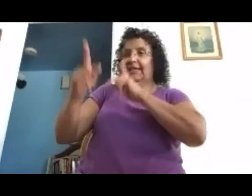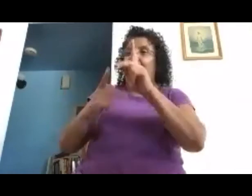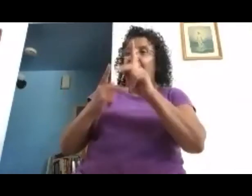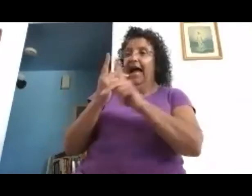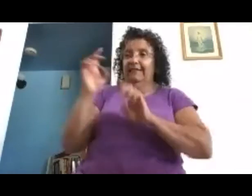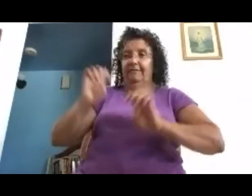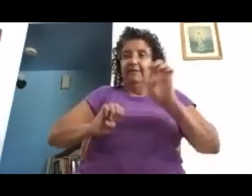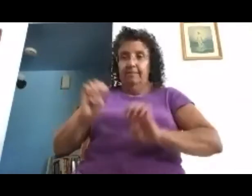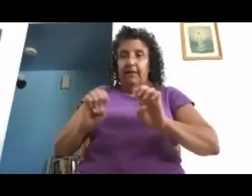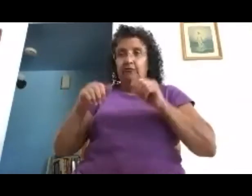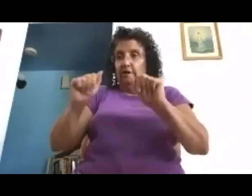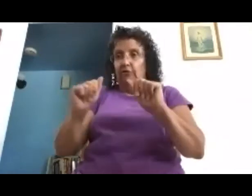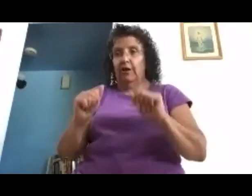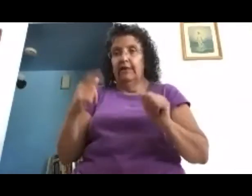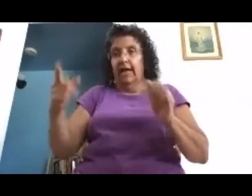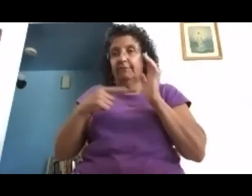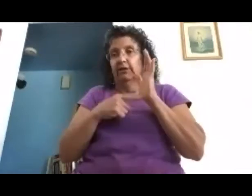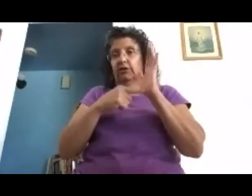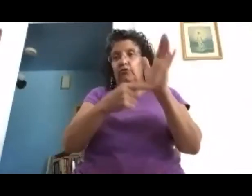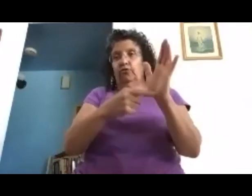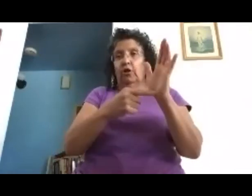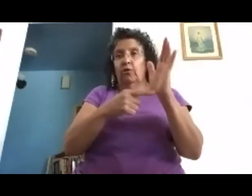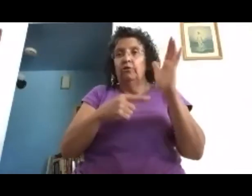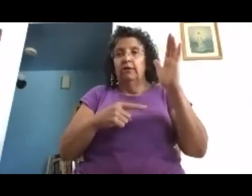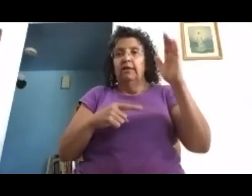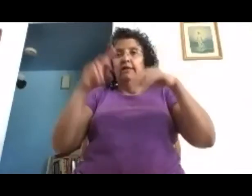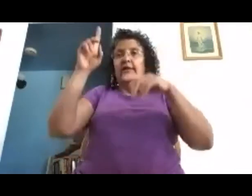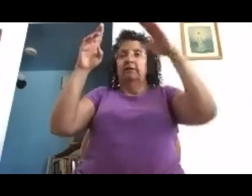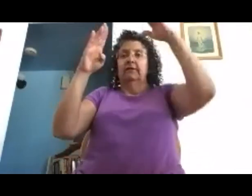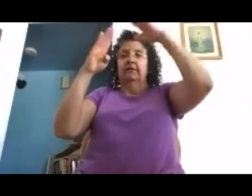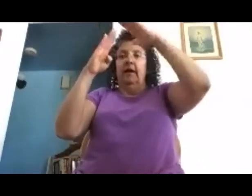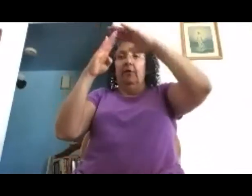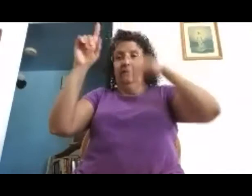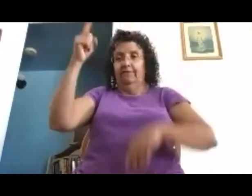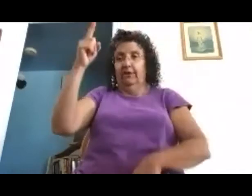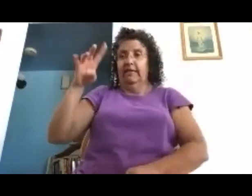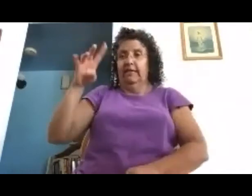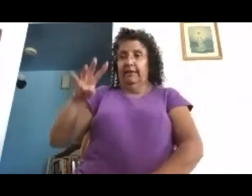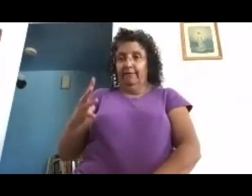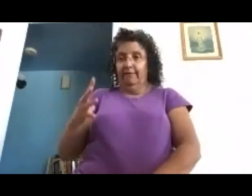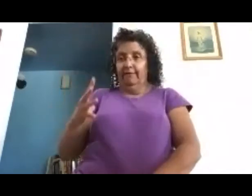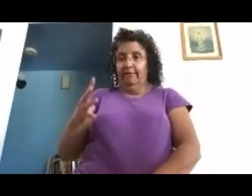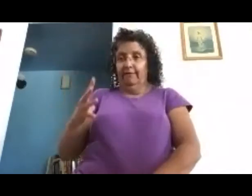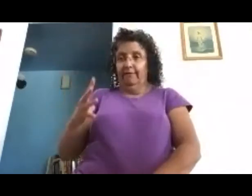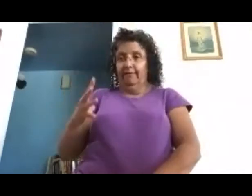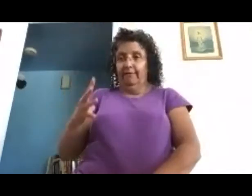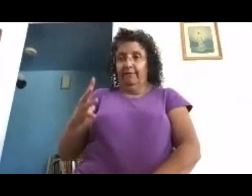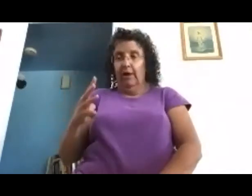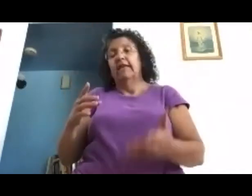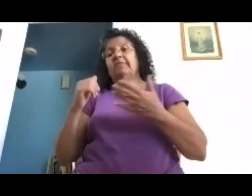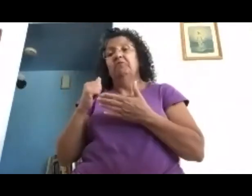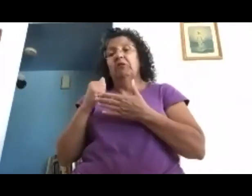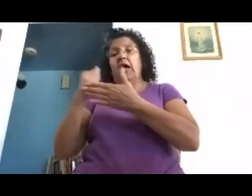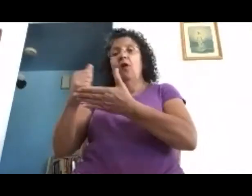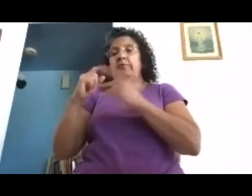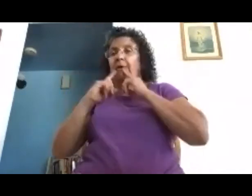you the top one and the 4th one, and they can both help answer the question here of what makes seeds